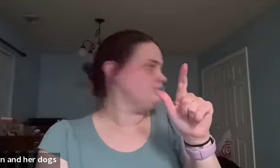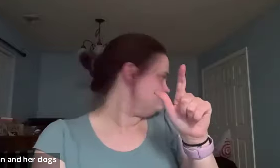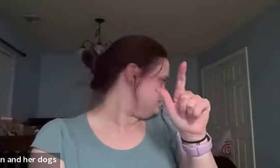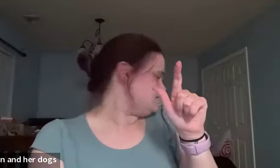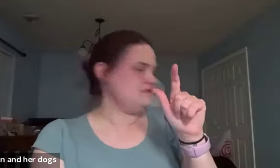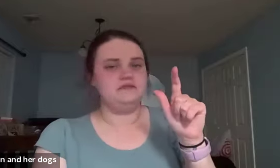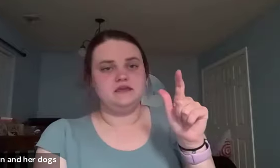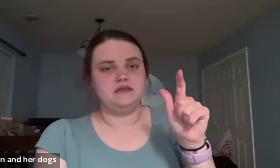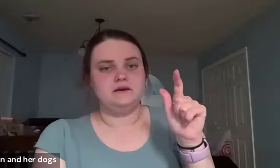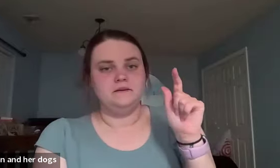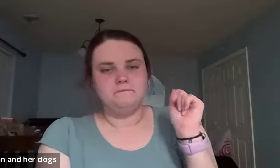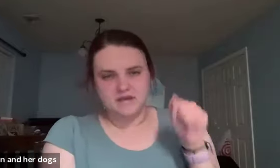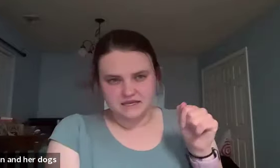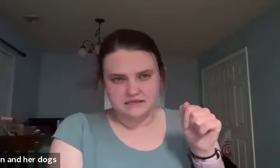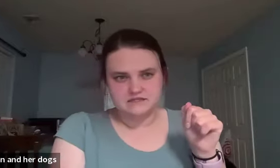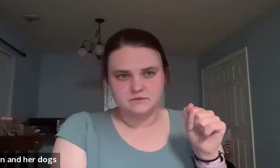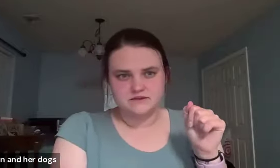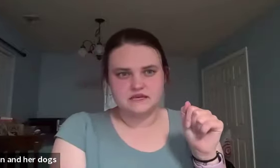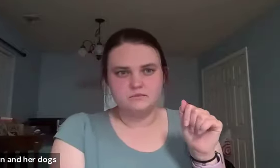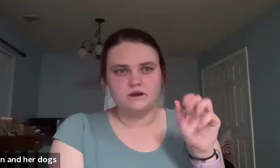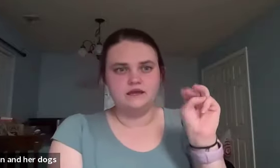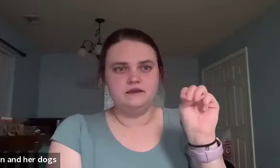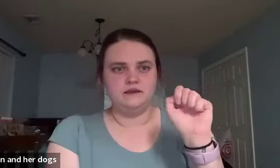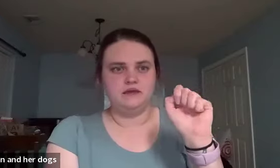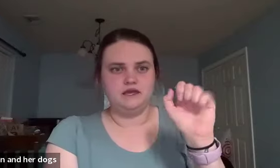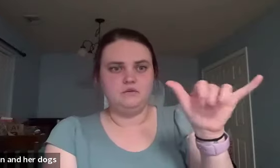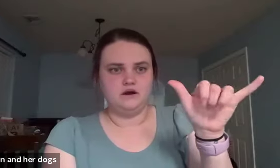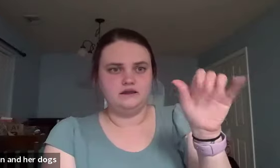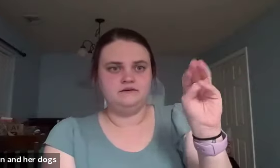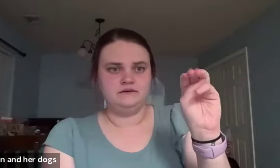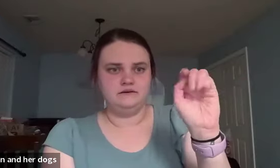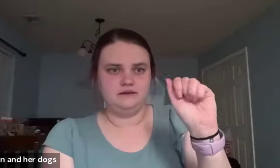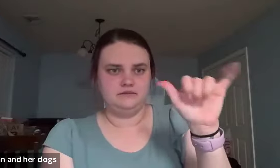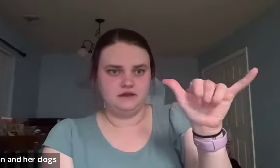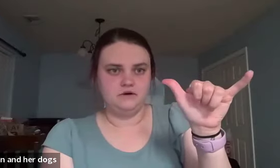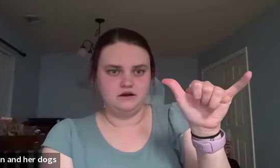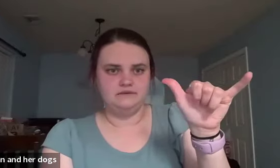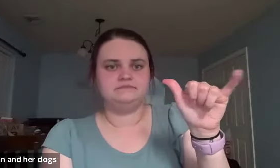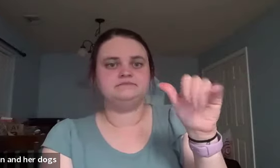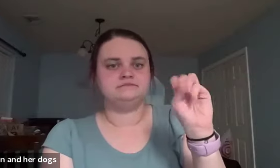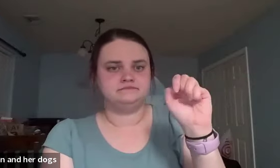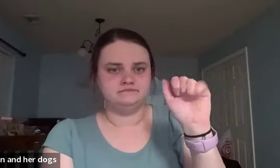April. Then May is going to be the same way, M-A-Y, May-Y.